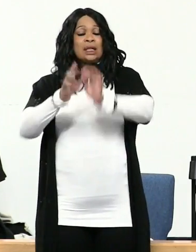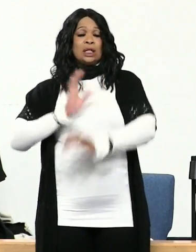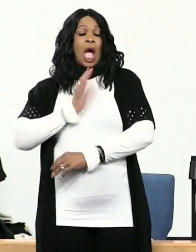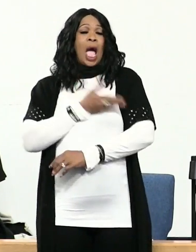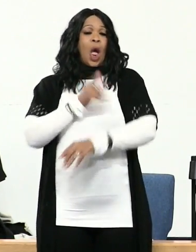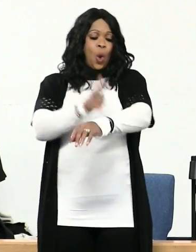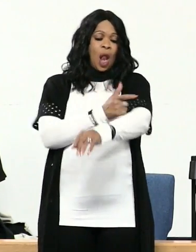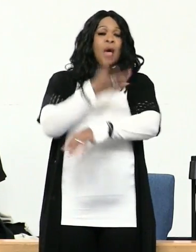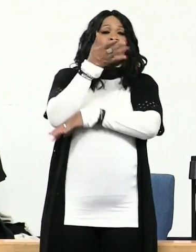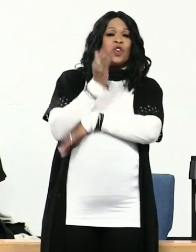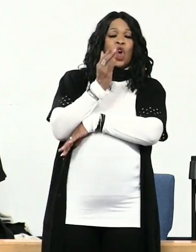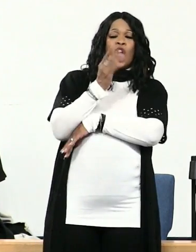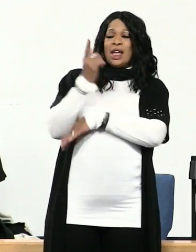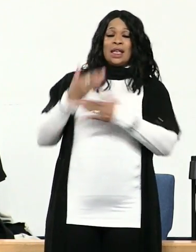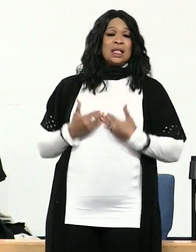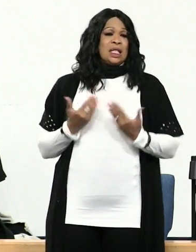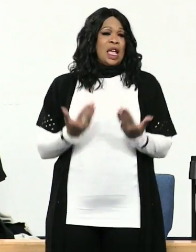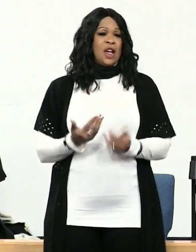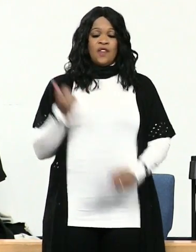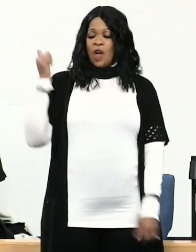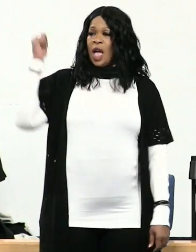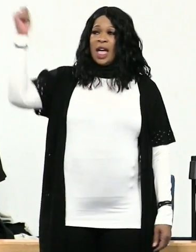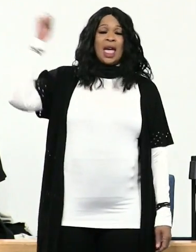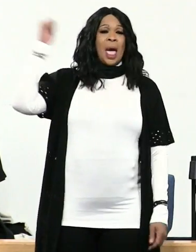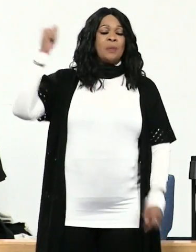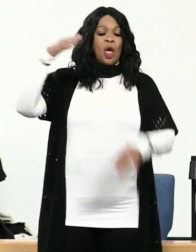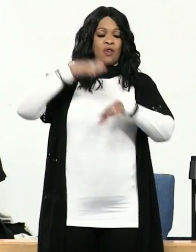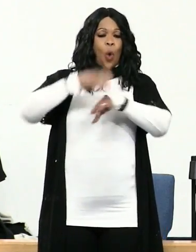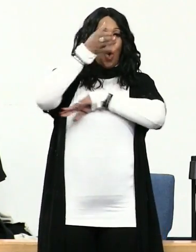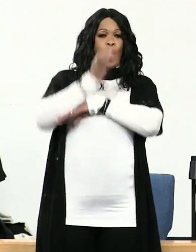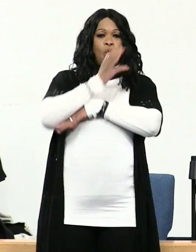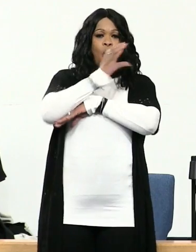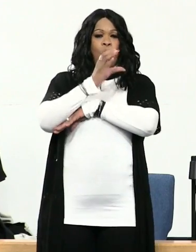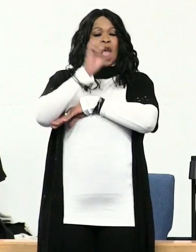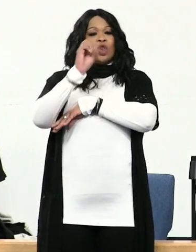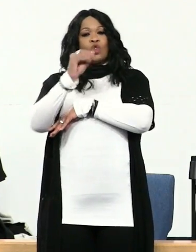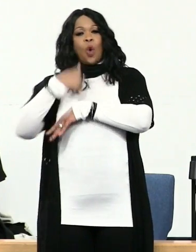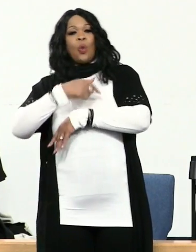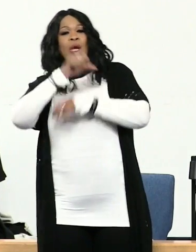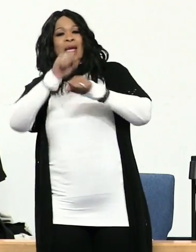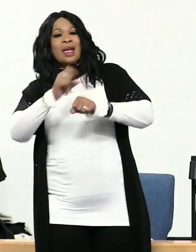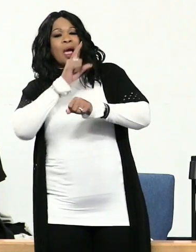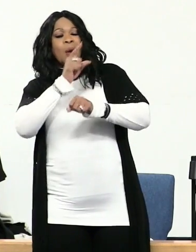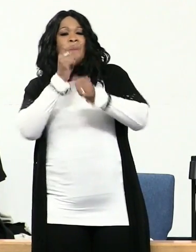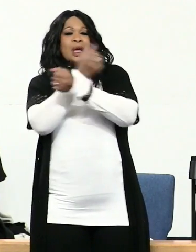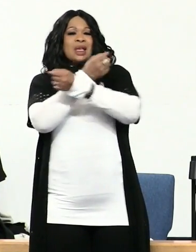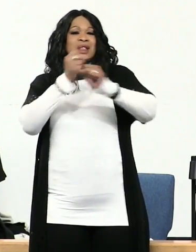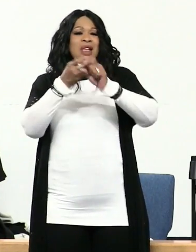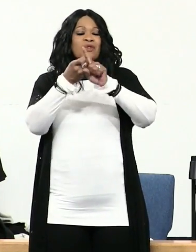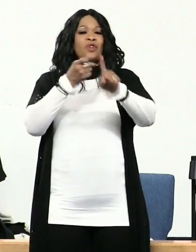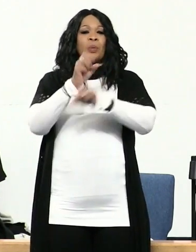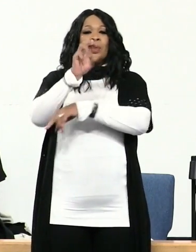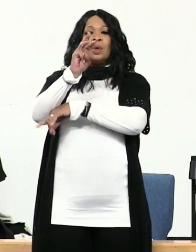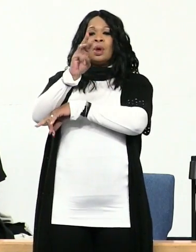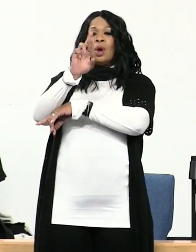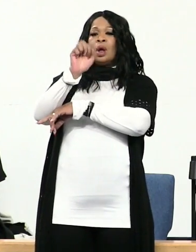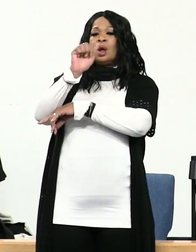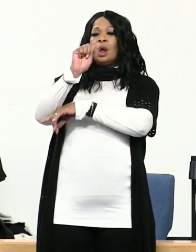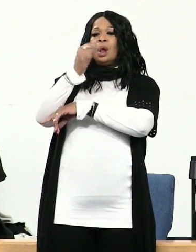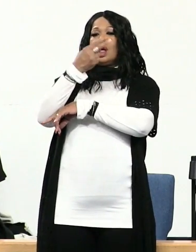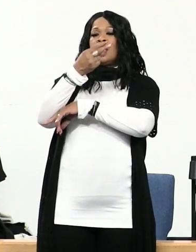who sacrificed himself on the cross so that we can be saved from the wrath of God